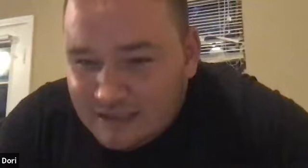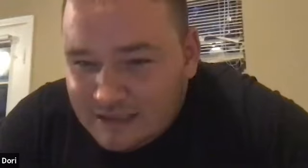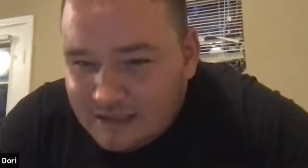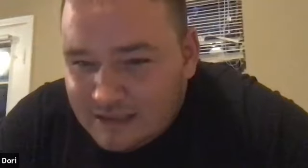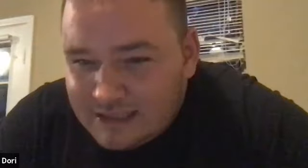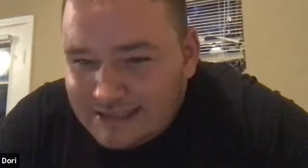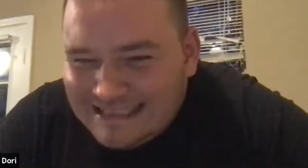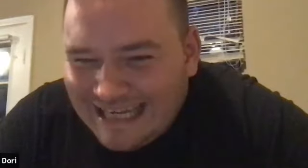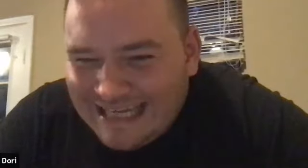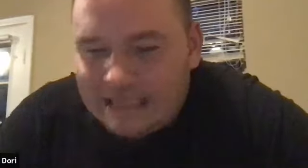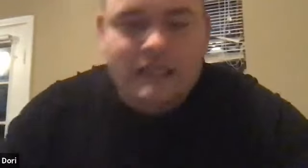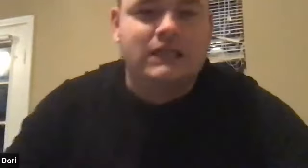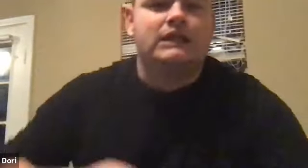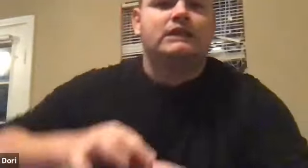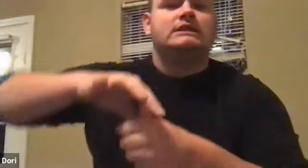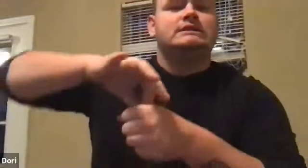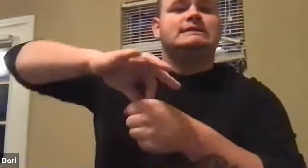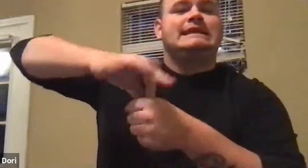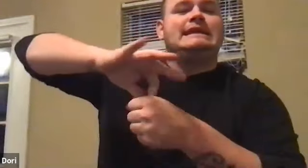Make me T. copy. T.